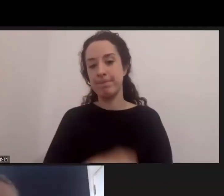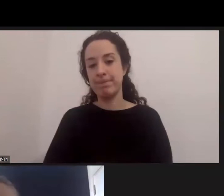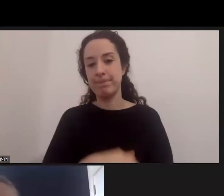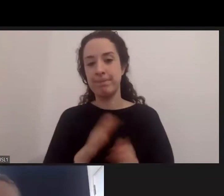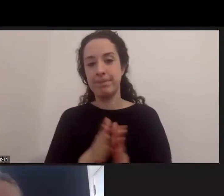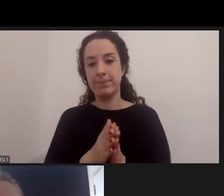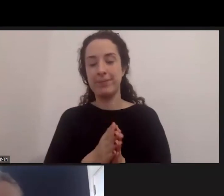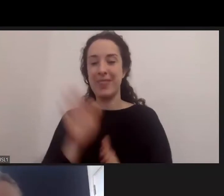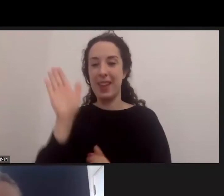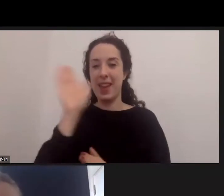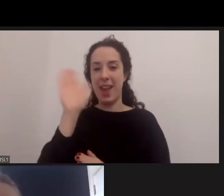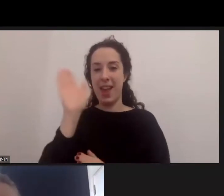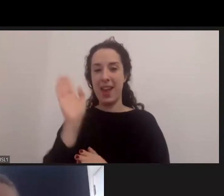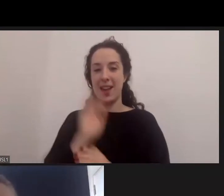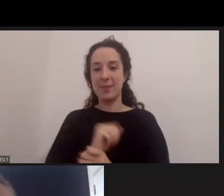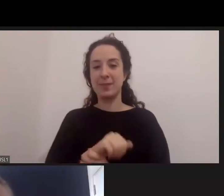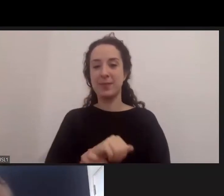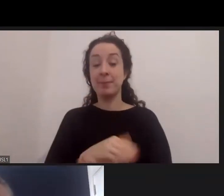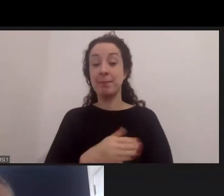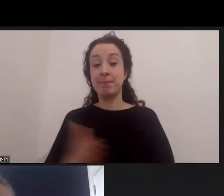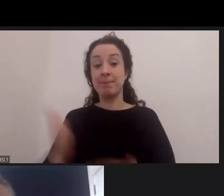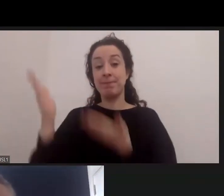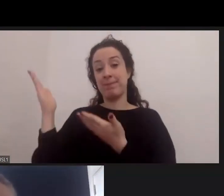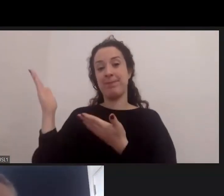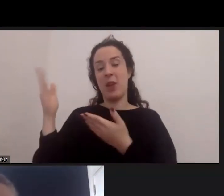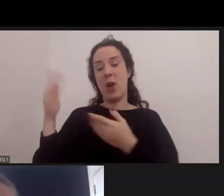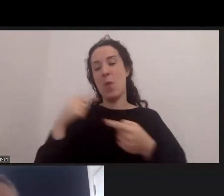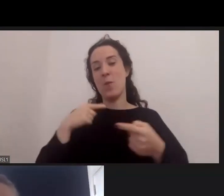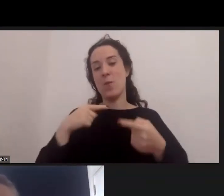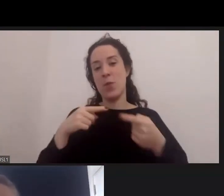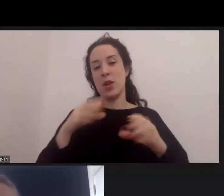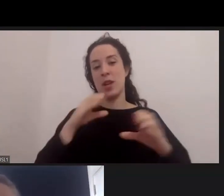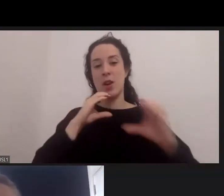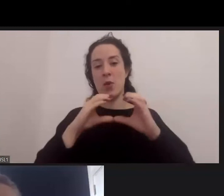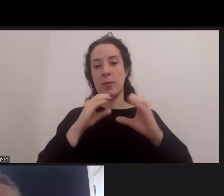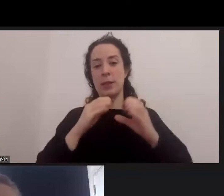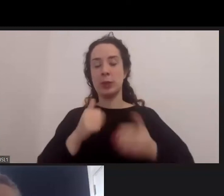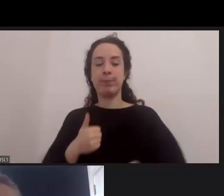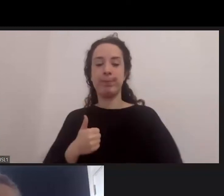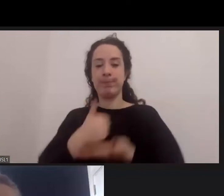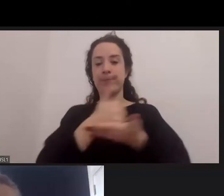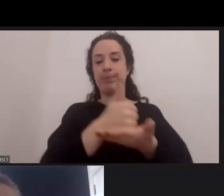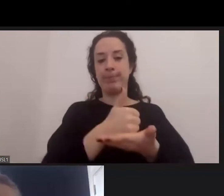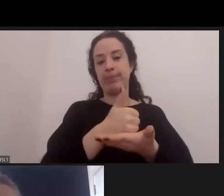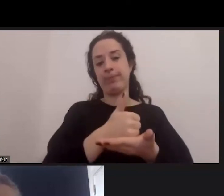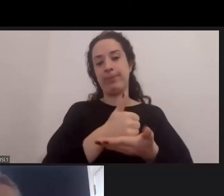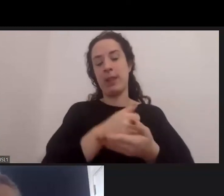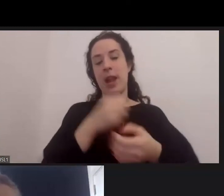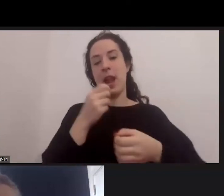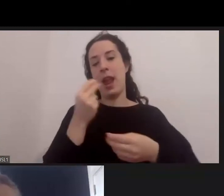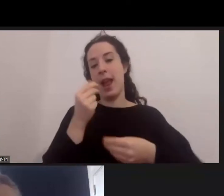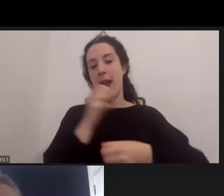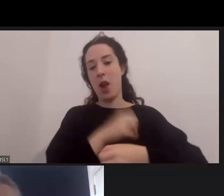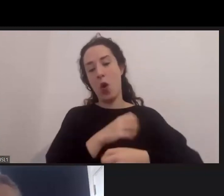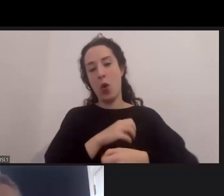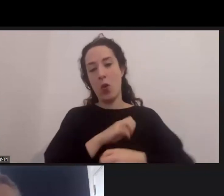Hi, Sara. Sara is a policy and communication assistant at Social Economy Europe. Please, Sara, we would like to